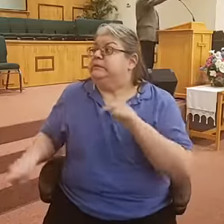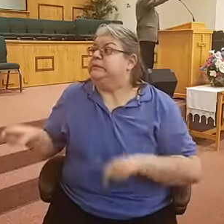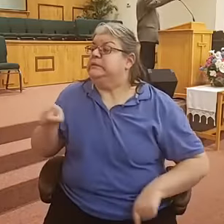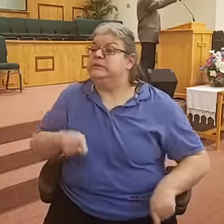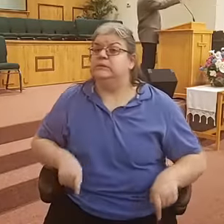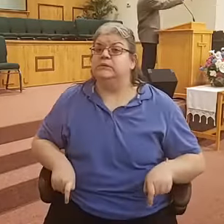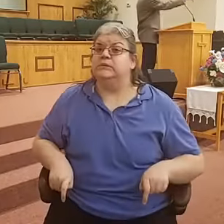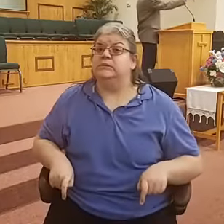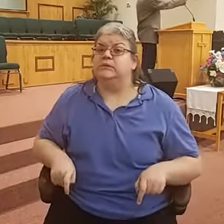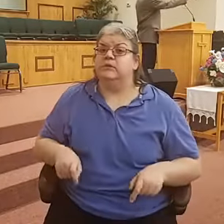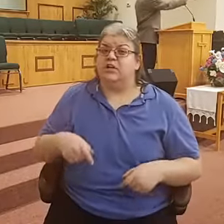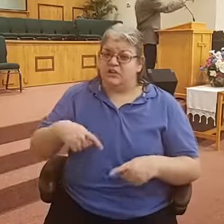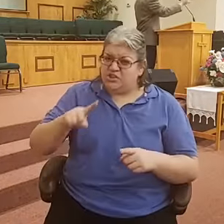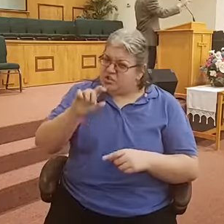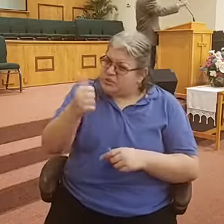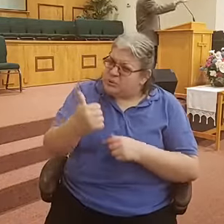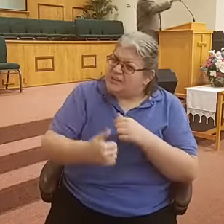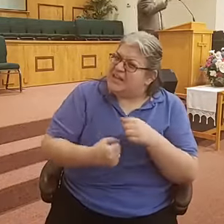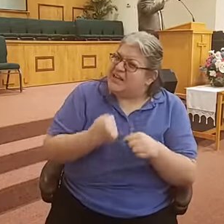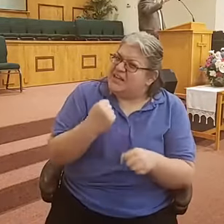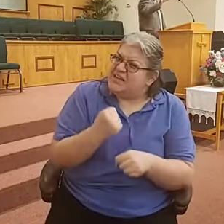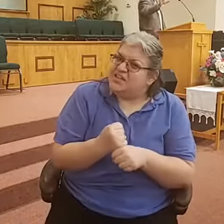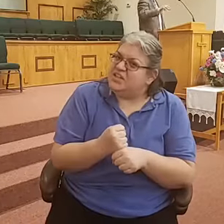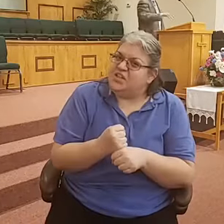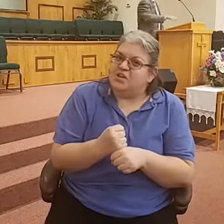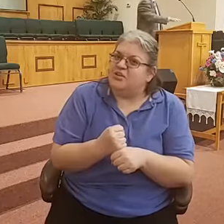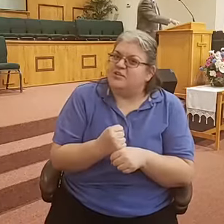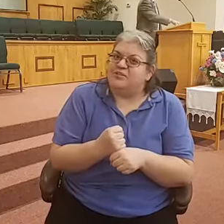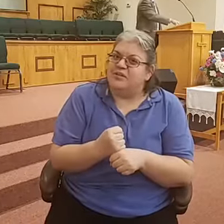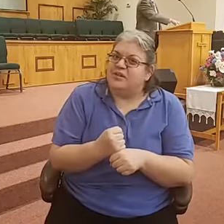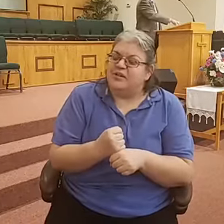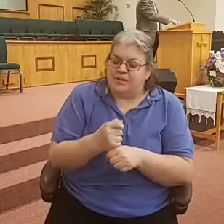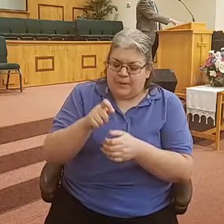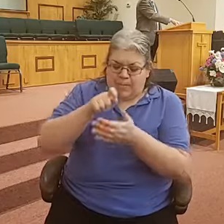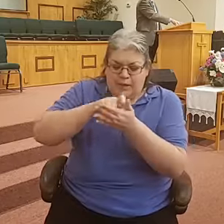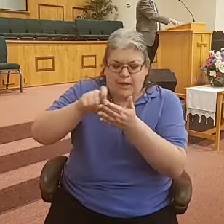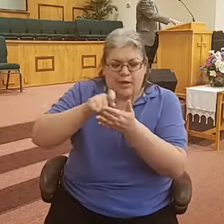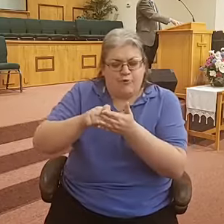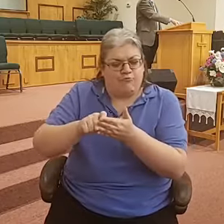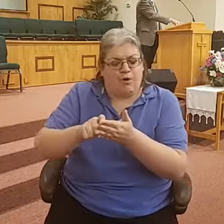But during those 10 years, you and I read some of the most magnificent psalms,